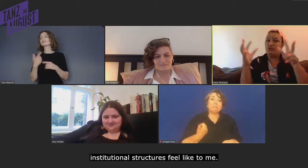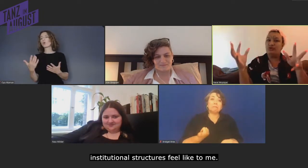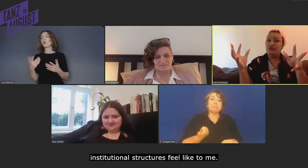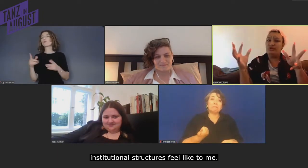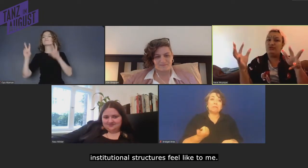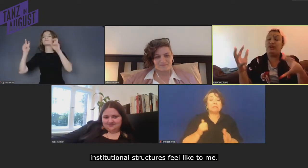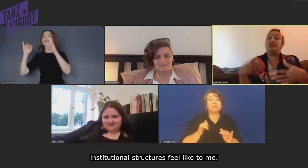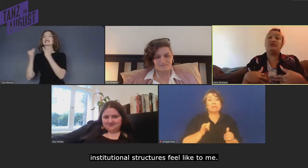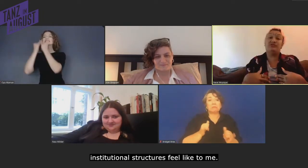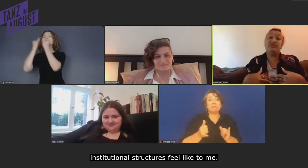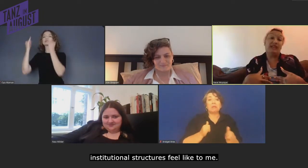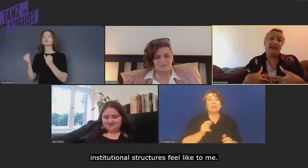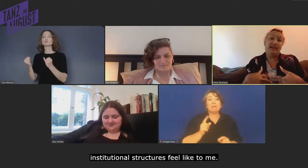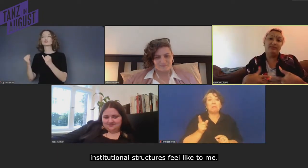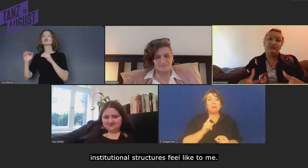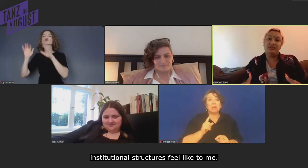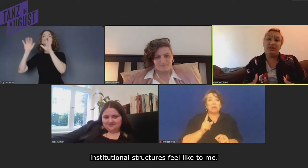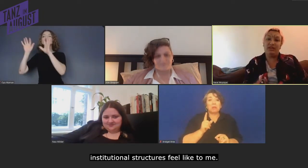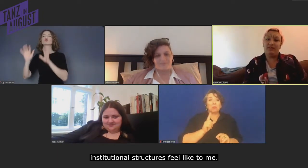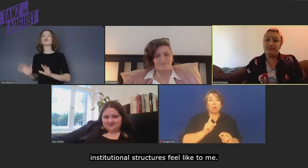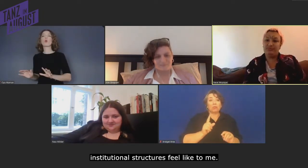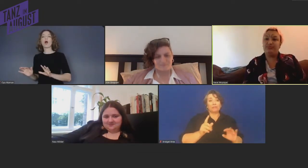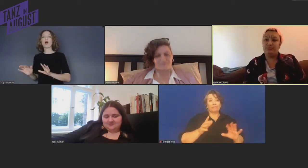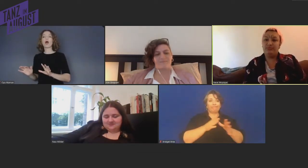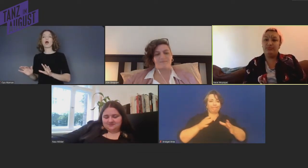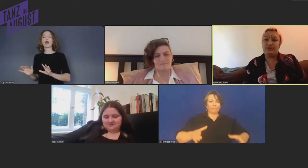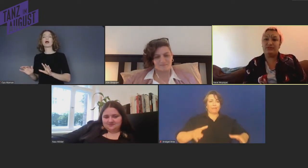institutional structures feel like to me.